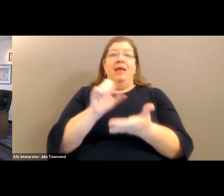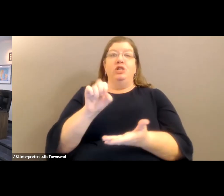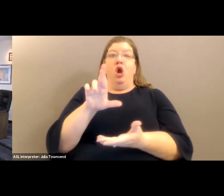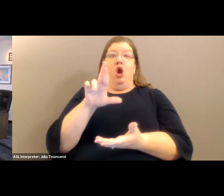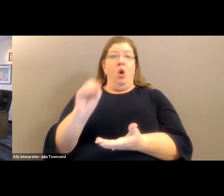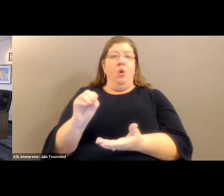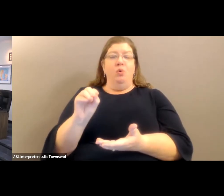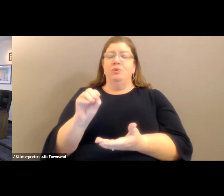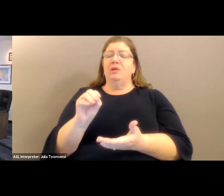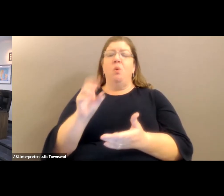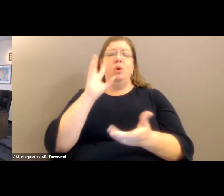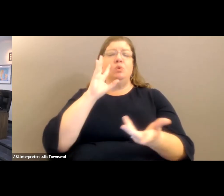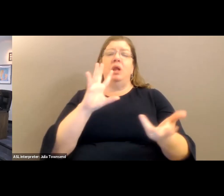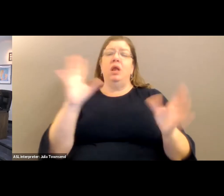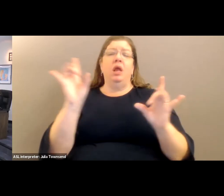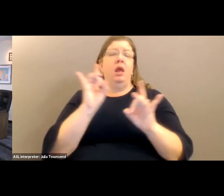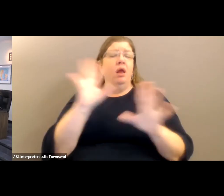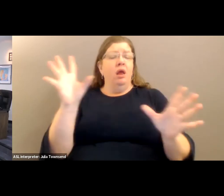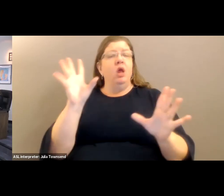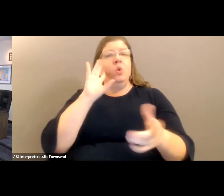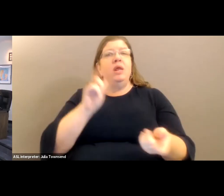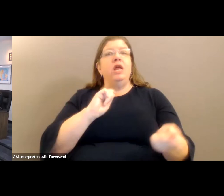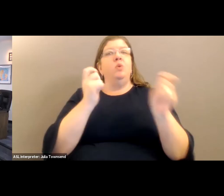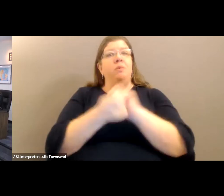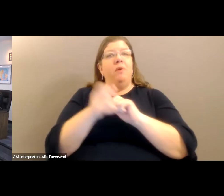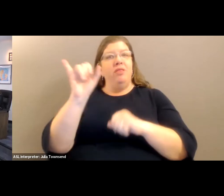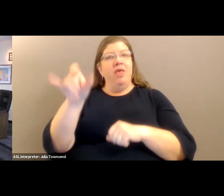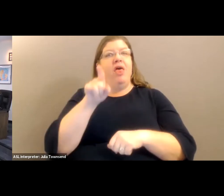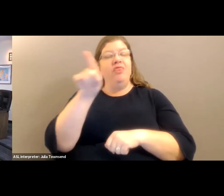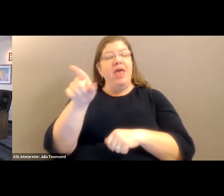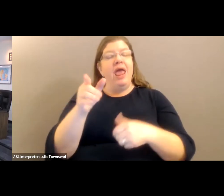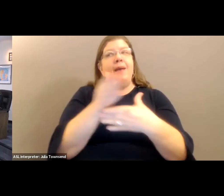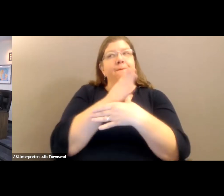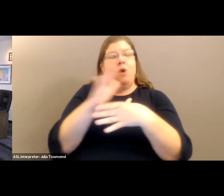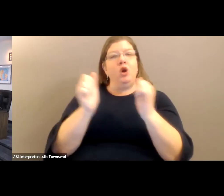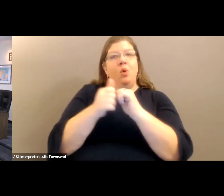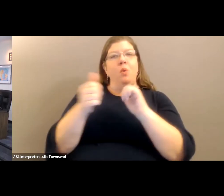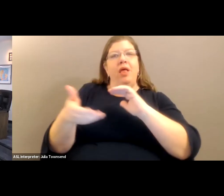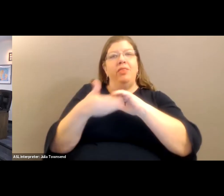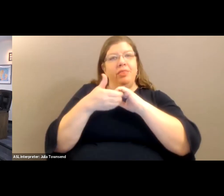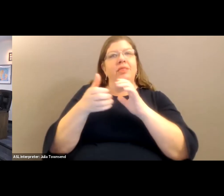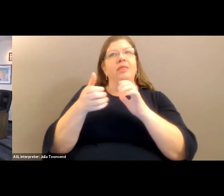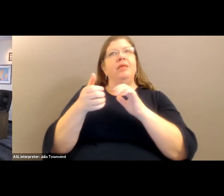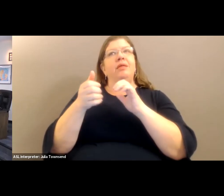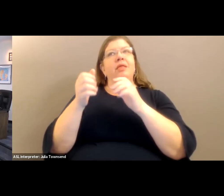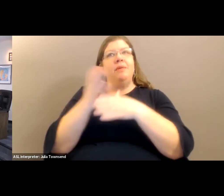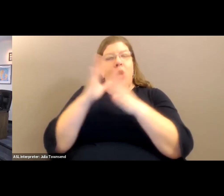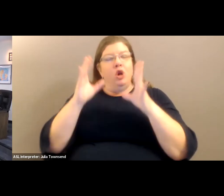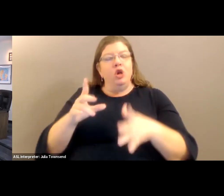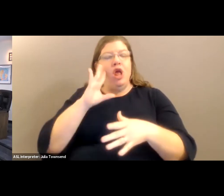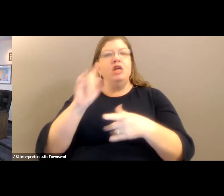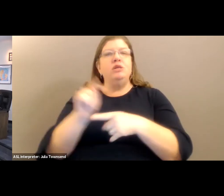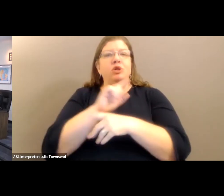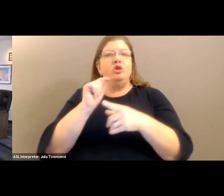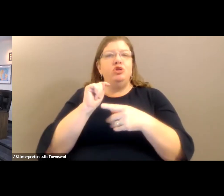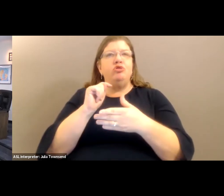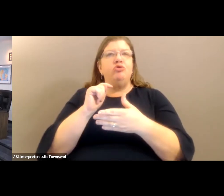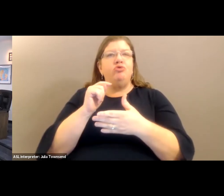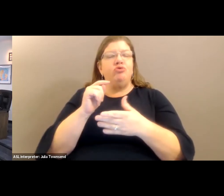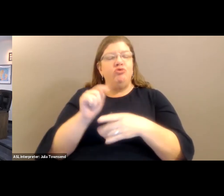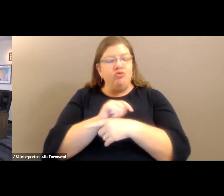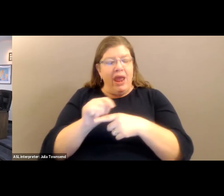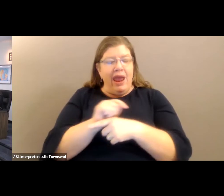need to reverse that. They partner with those counselors to develop relationships with the kids. They are specially trained. Fran did